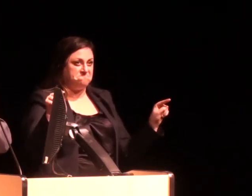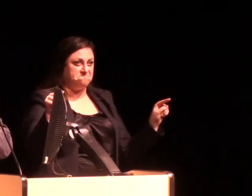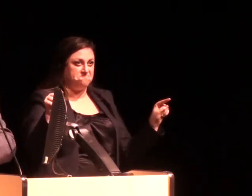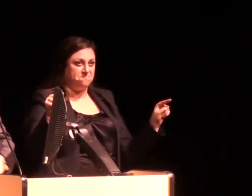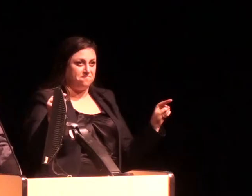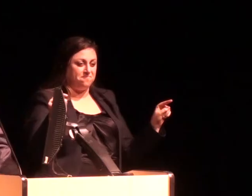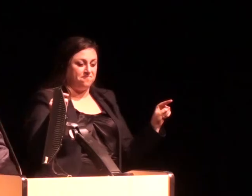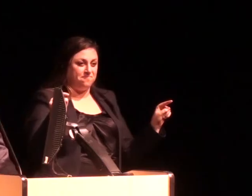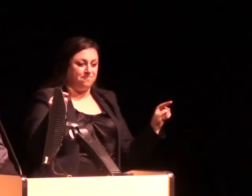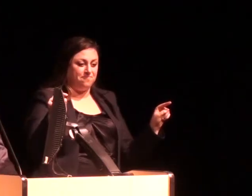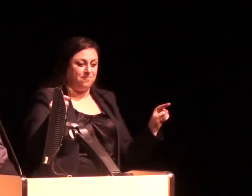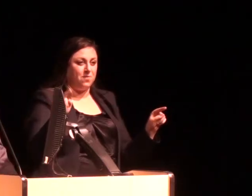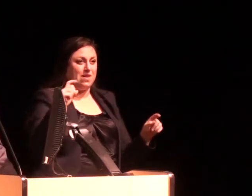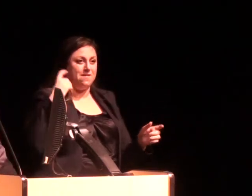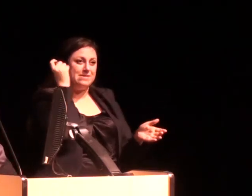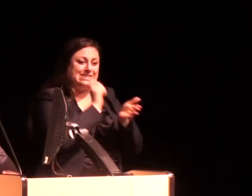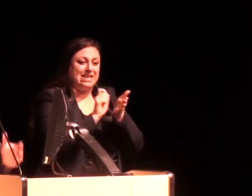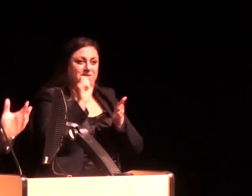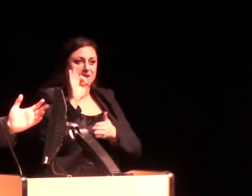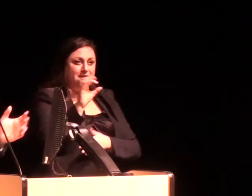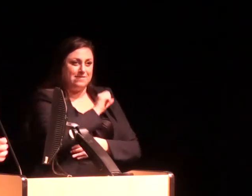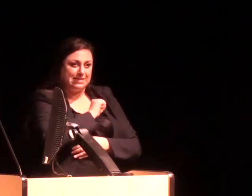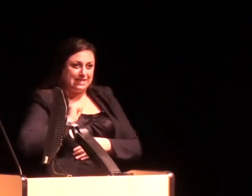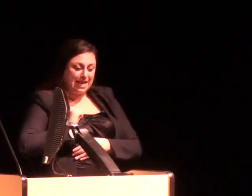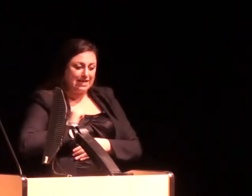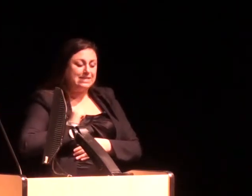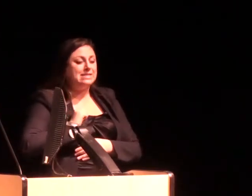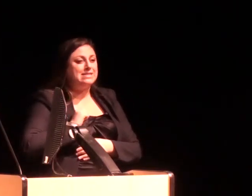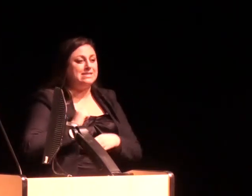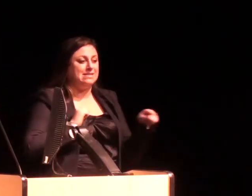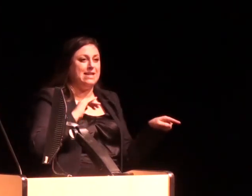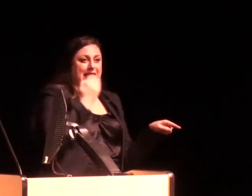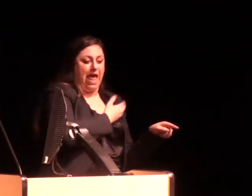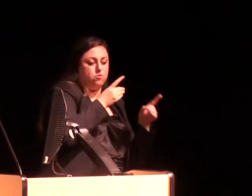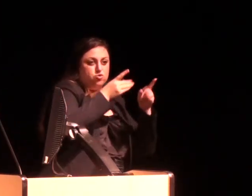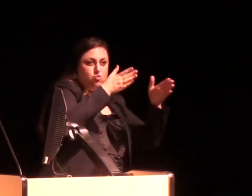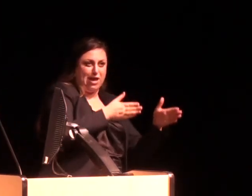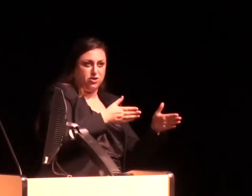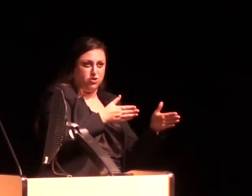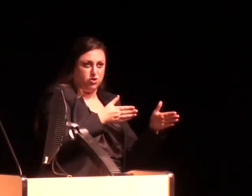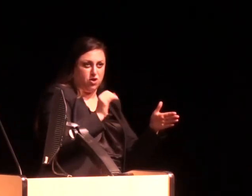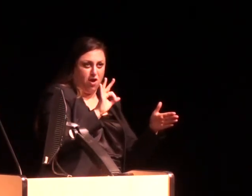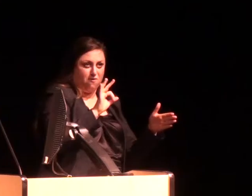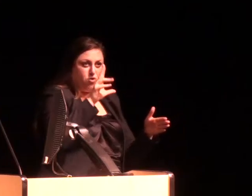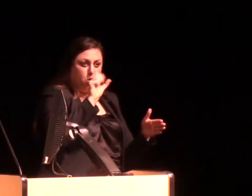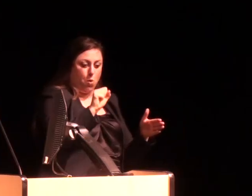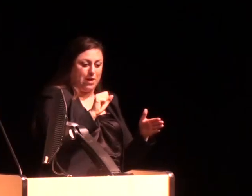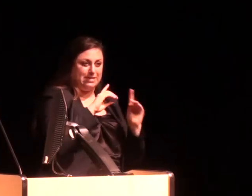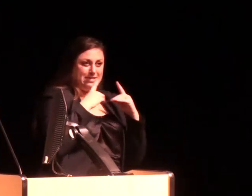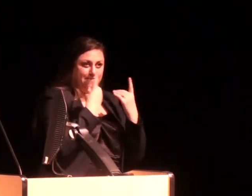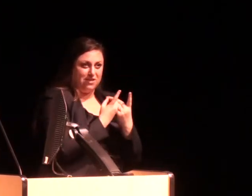in both sides. Your Assistant Secretary of State, Roberta Jacobson, and our Director of the U.S.